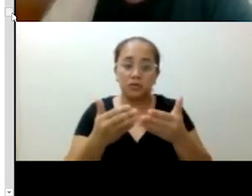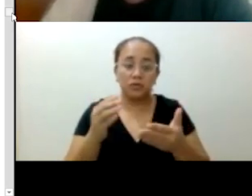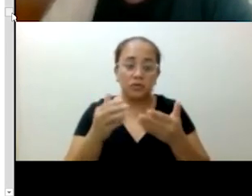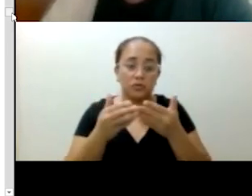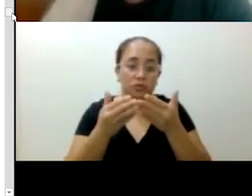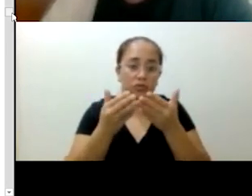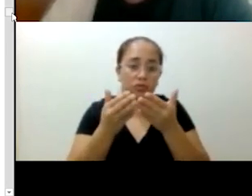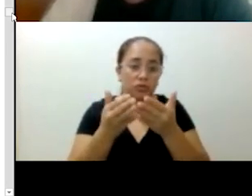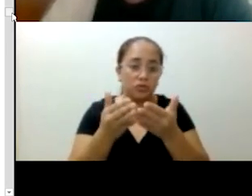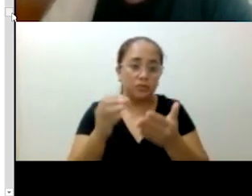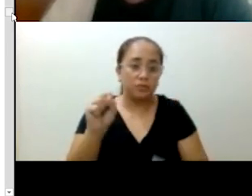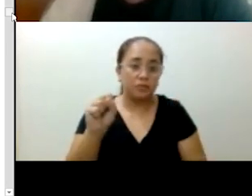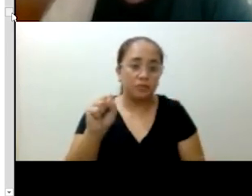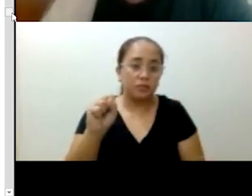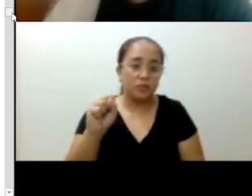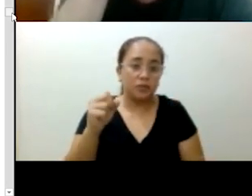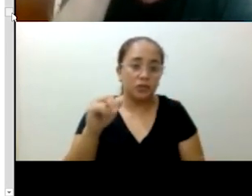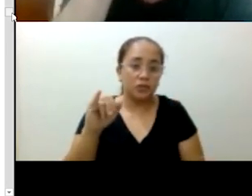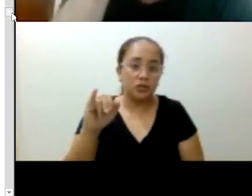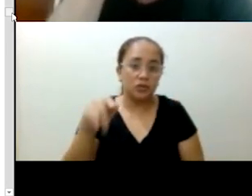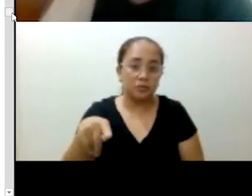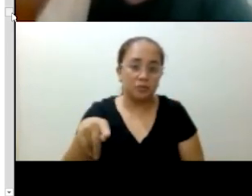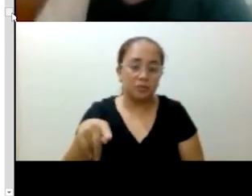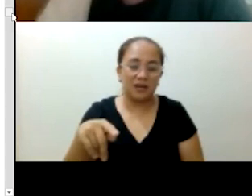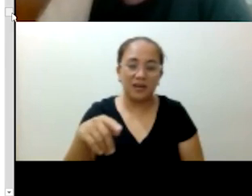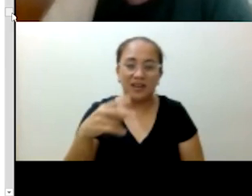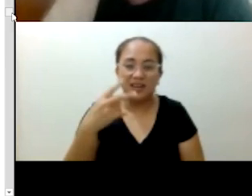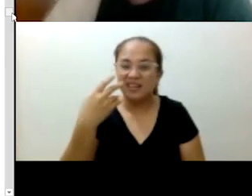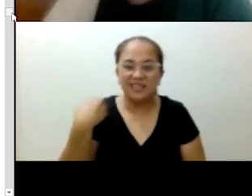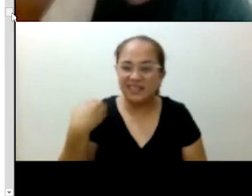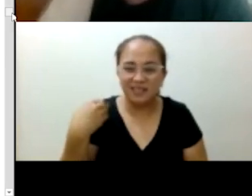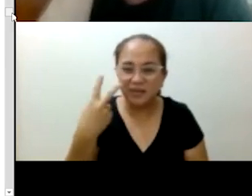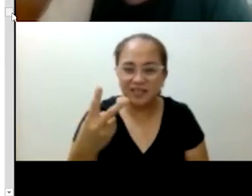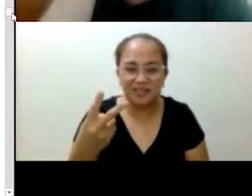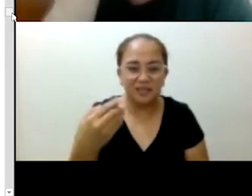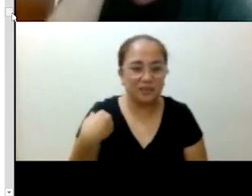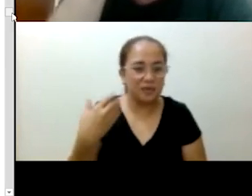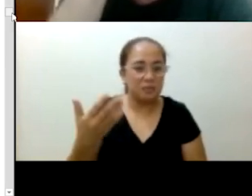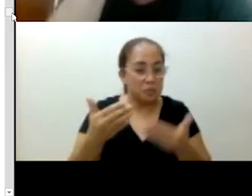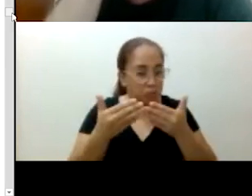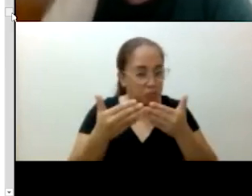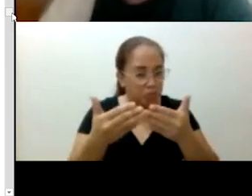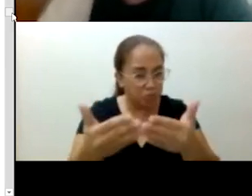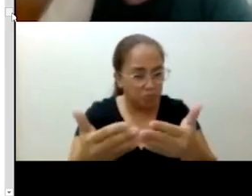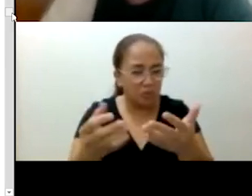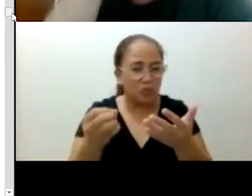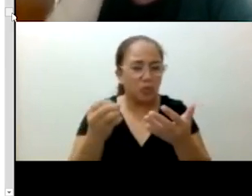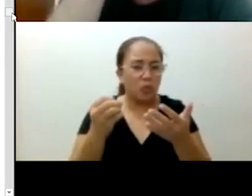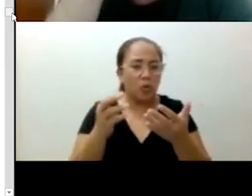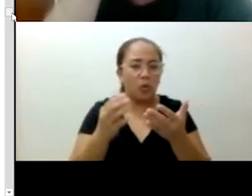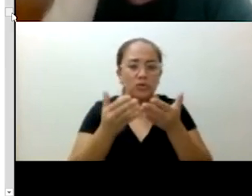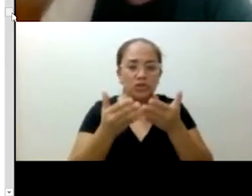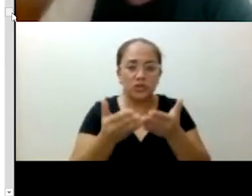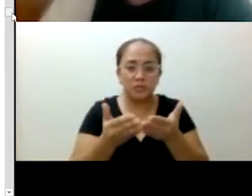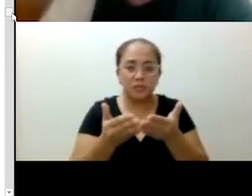And so the ship, we don't know yet. We haven't looked, but anyway, ship goes forward, okay, and then ship, and